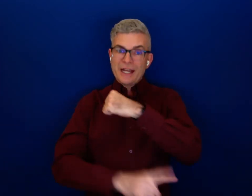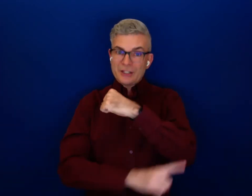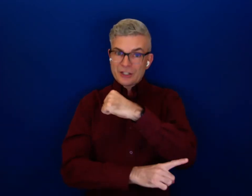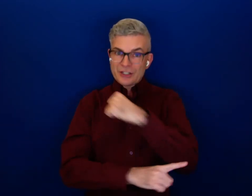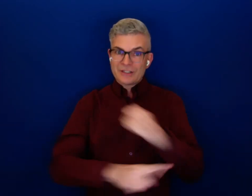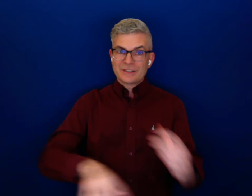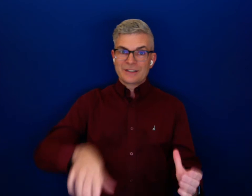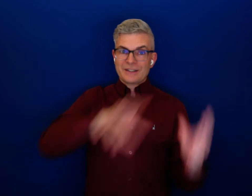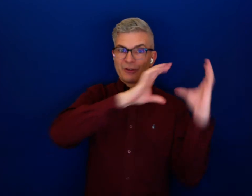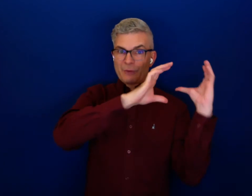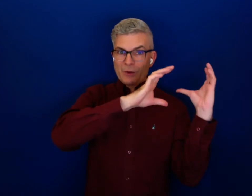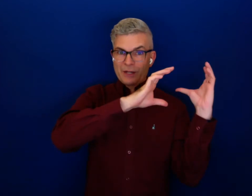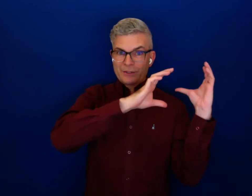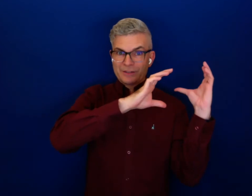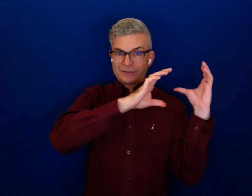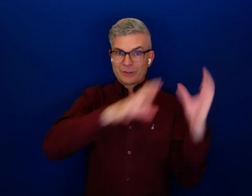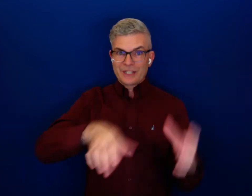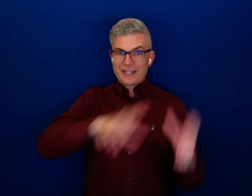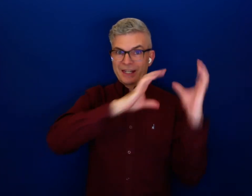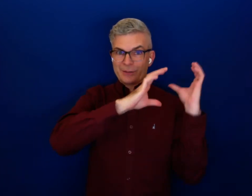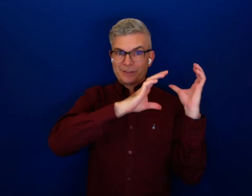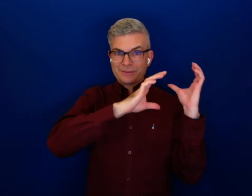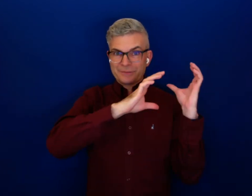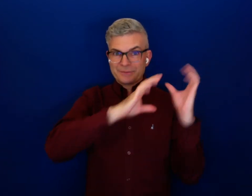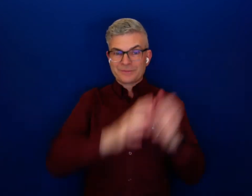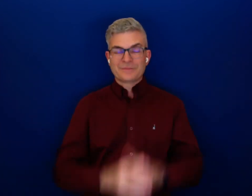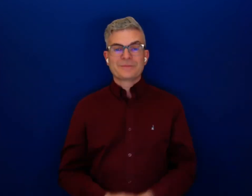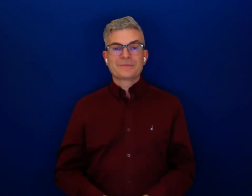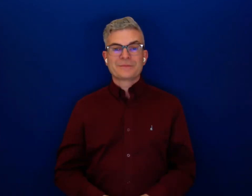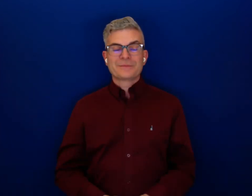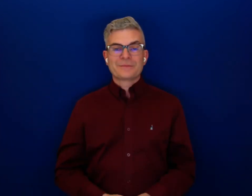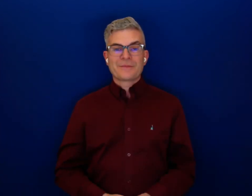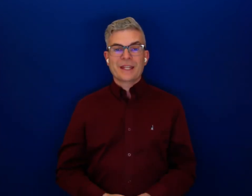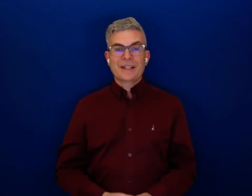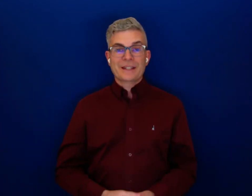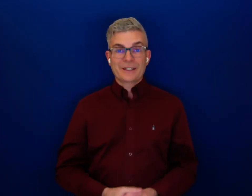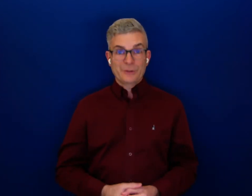trash, throw out, or take out. And again, you notice